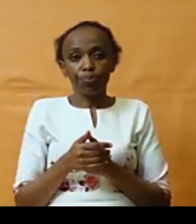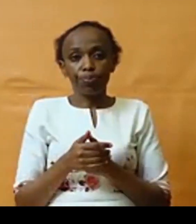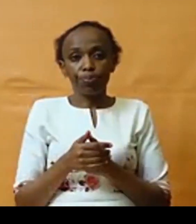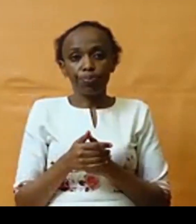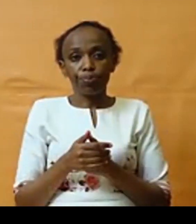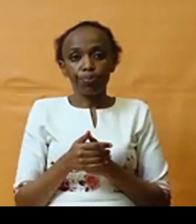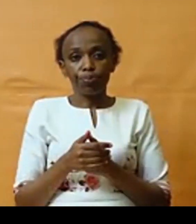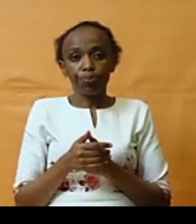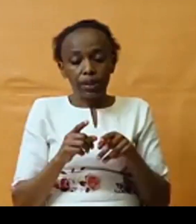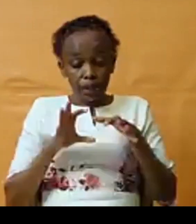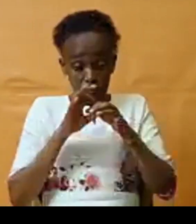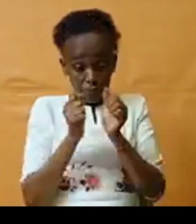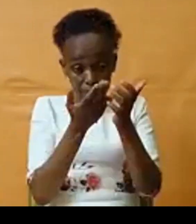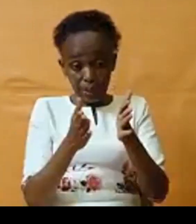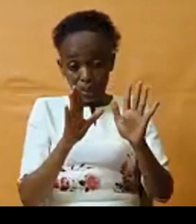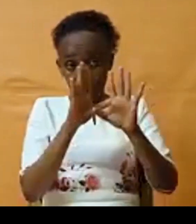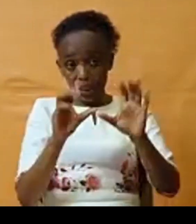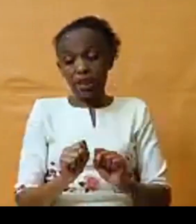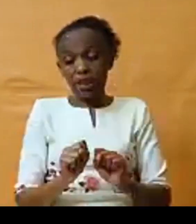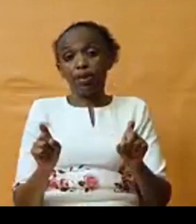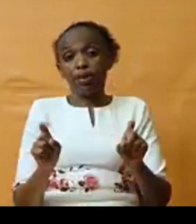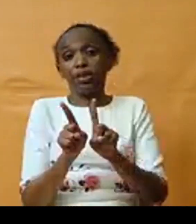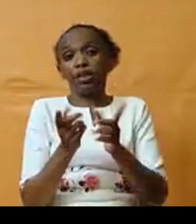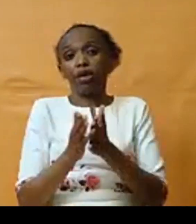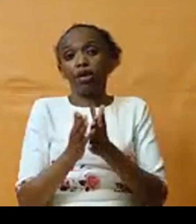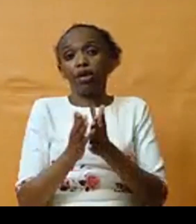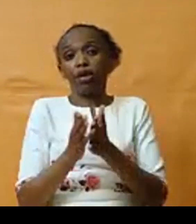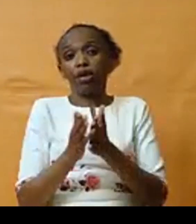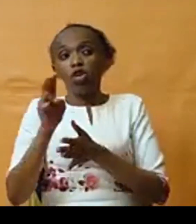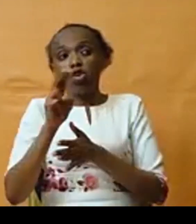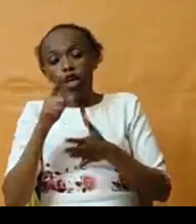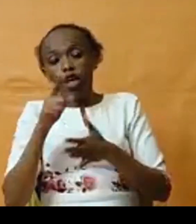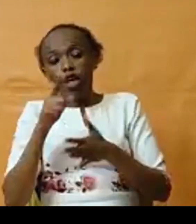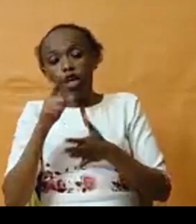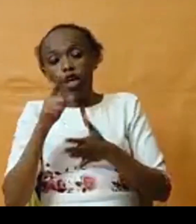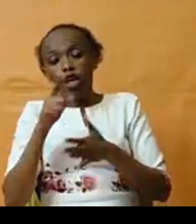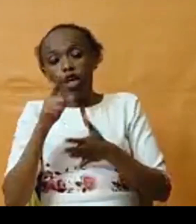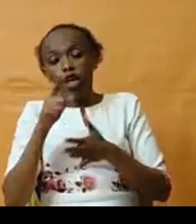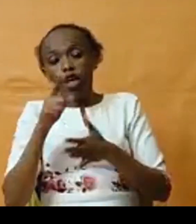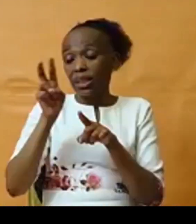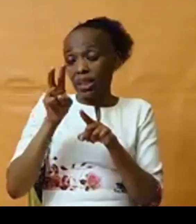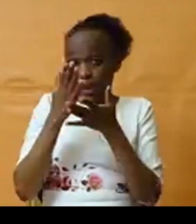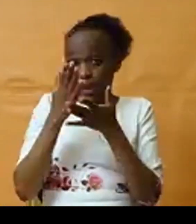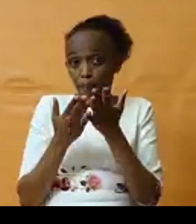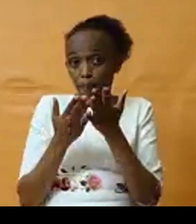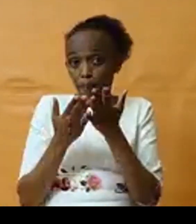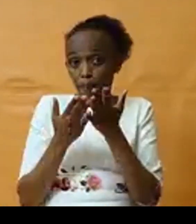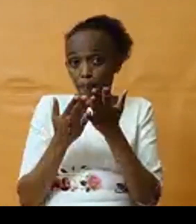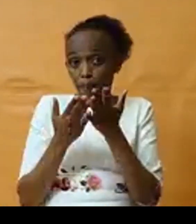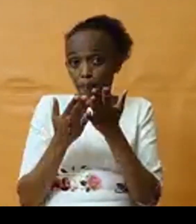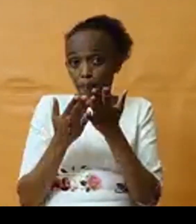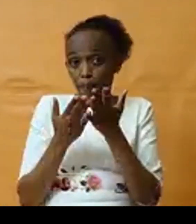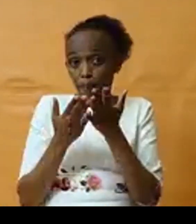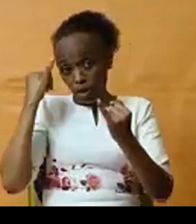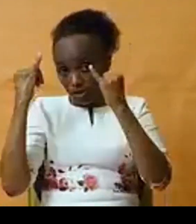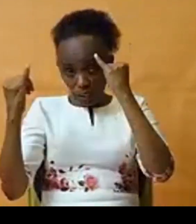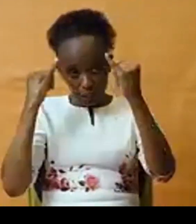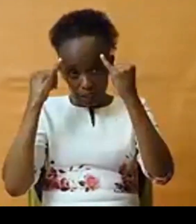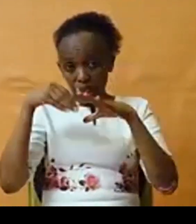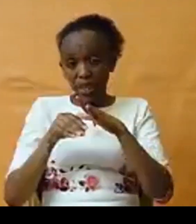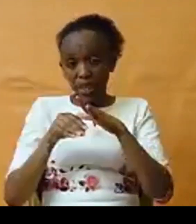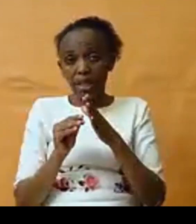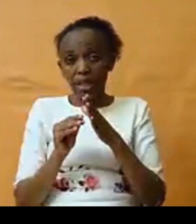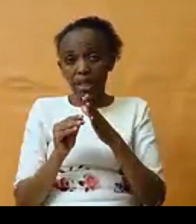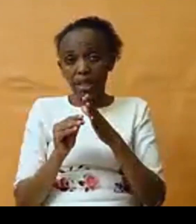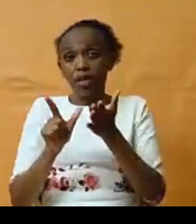Also tied into this, of course, is then also looking at some of these. We're already seeing some innovations in types of